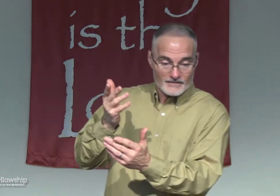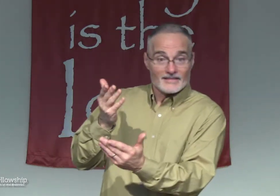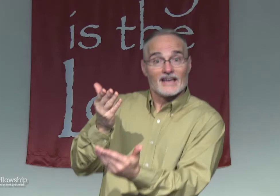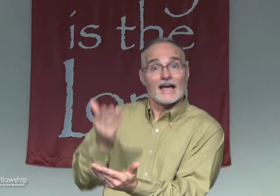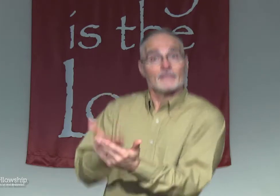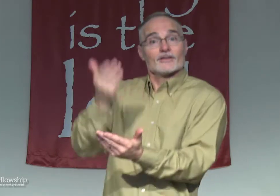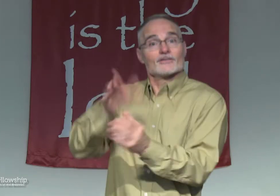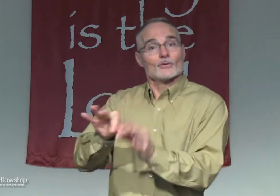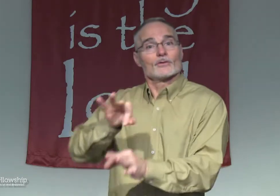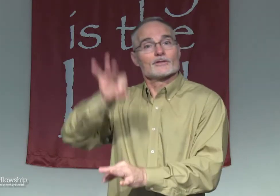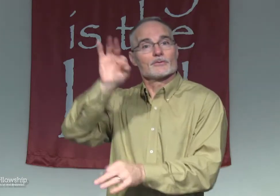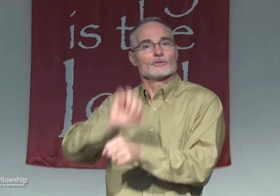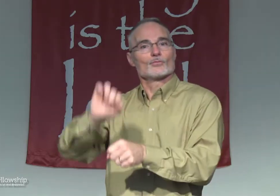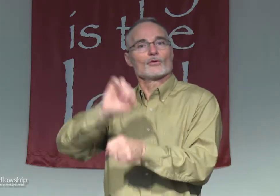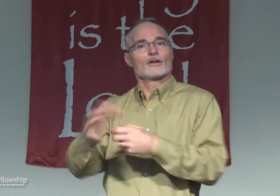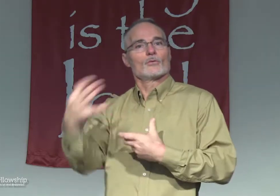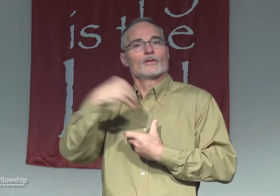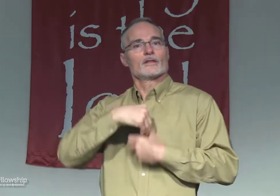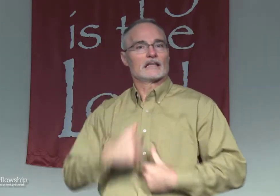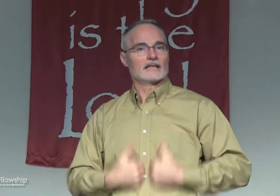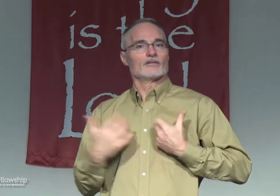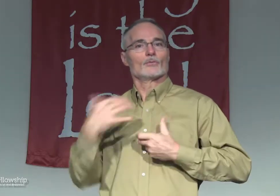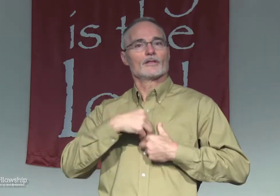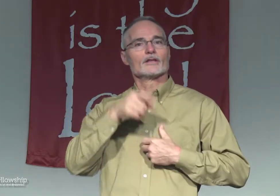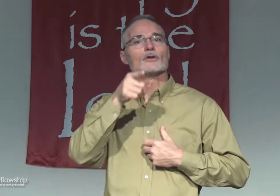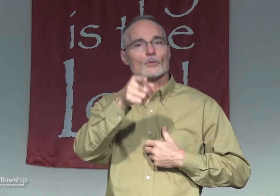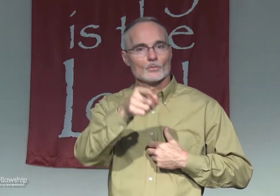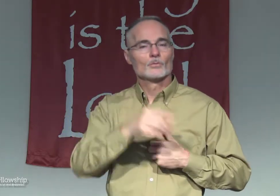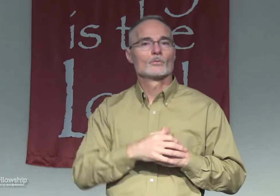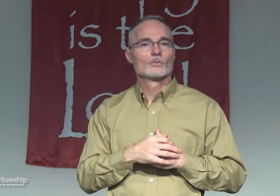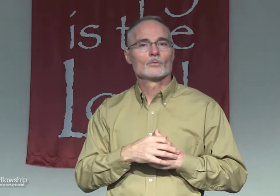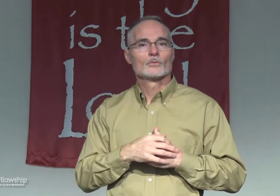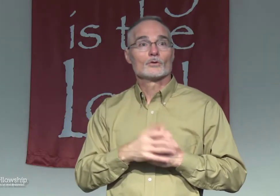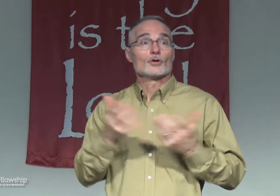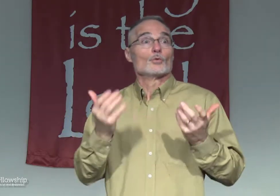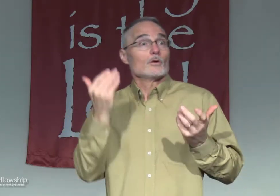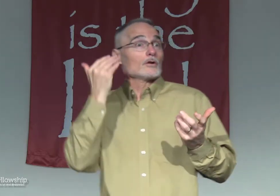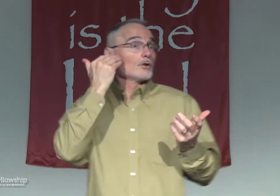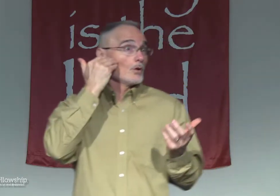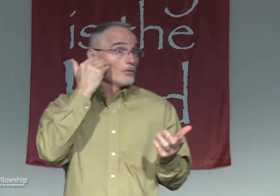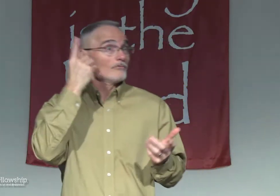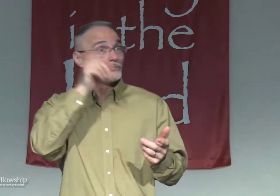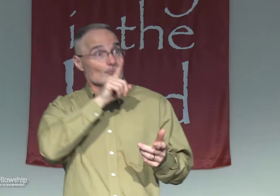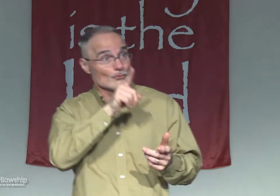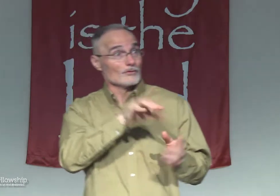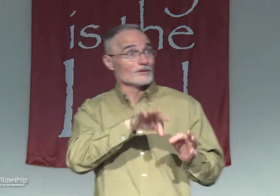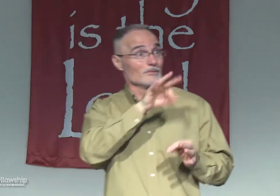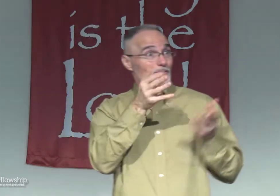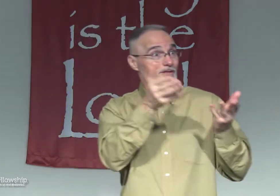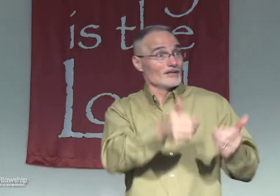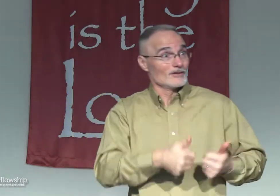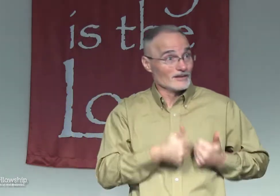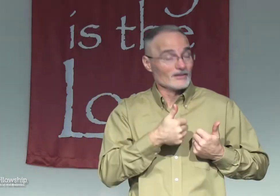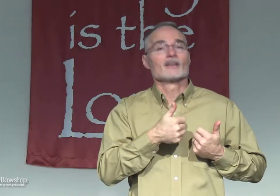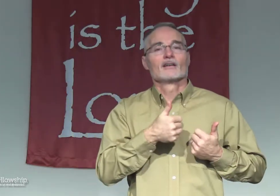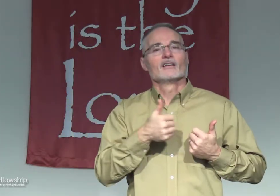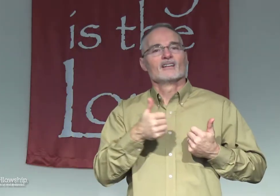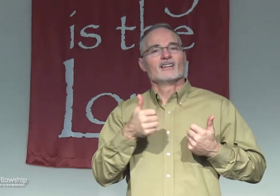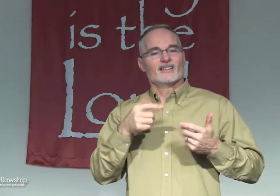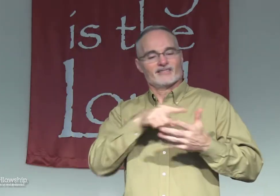It really means the evidence of the Holy Spirit living and working within you. You want to know for sure